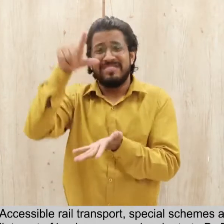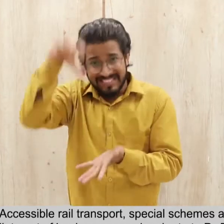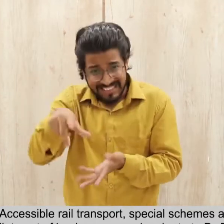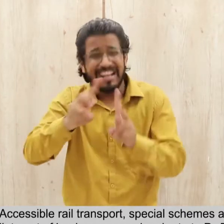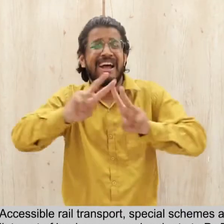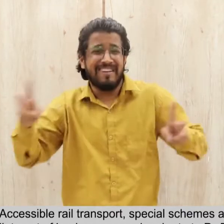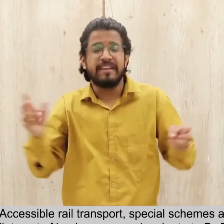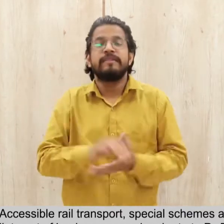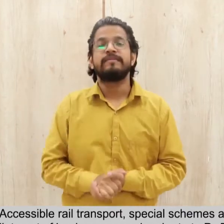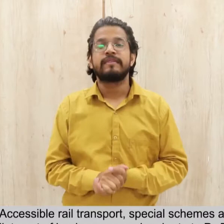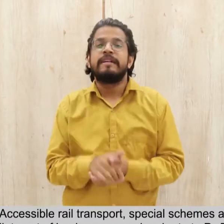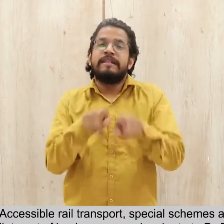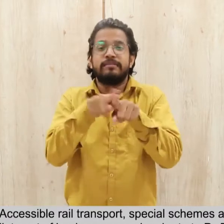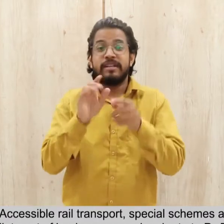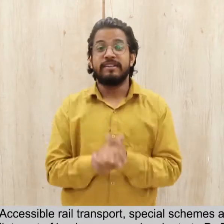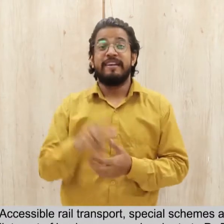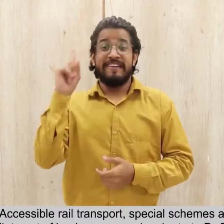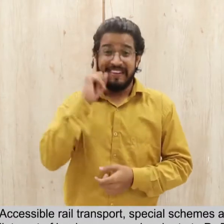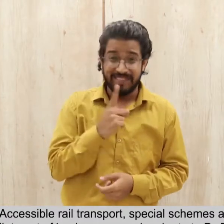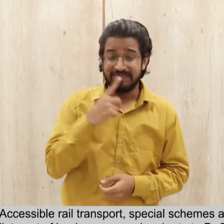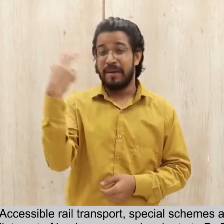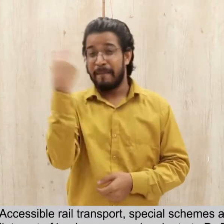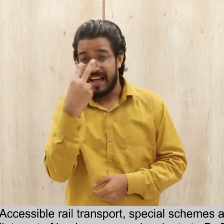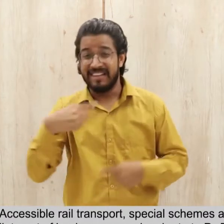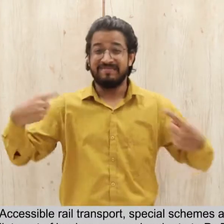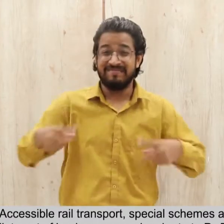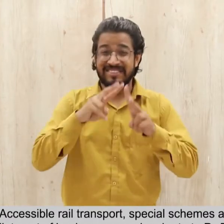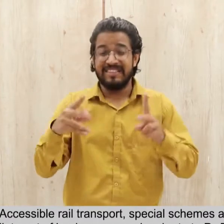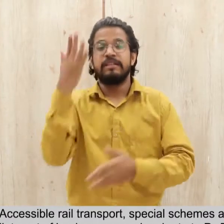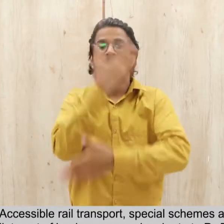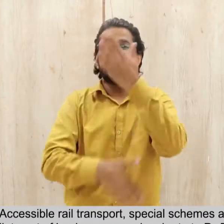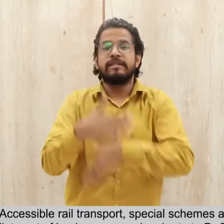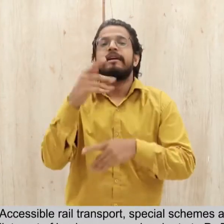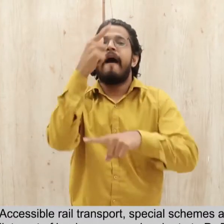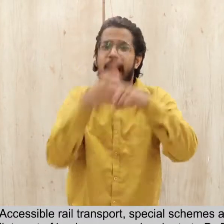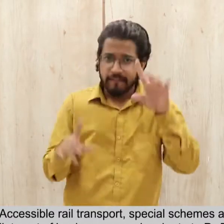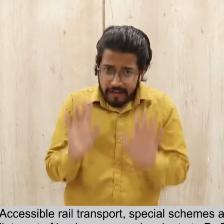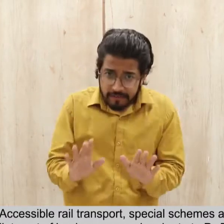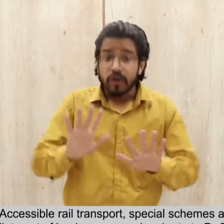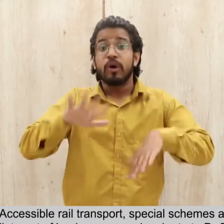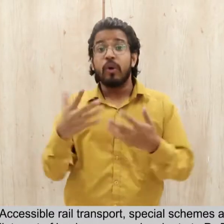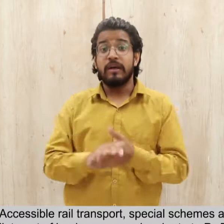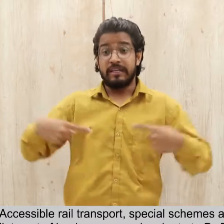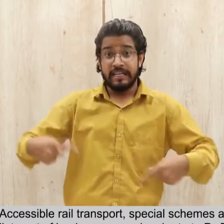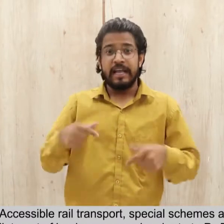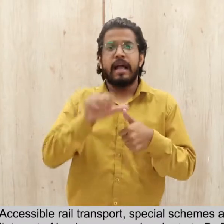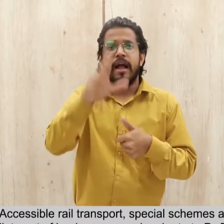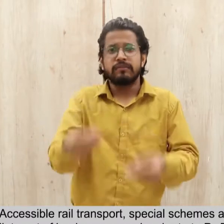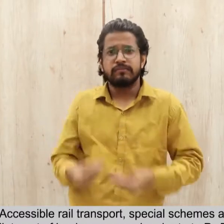Accessible rail transport. Special schemes and programs such as allotment of land on concessional rate